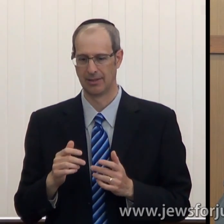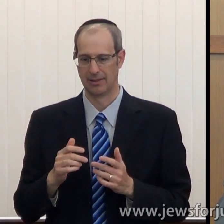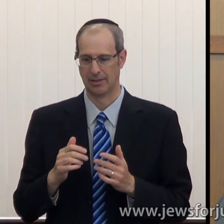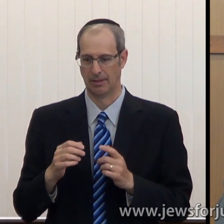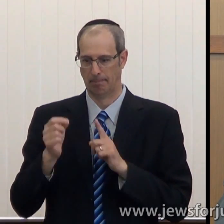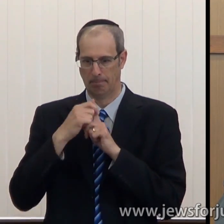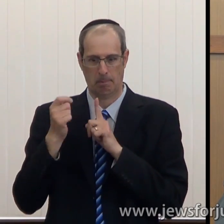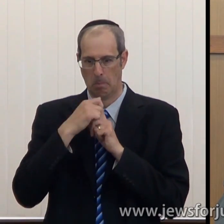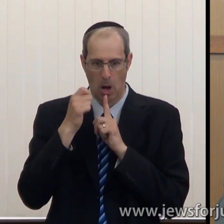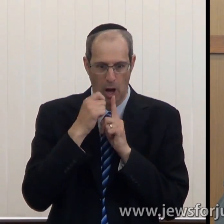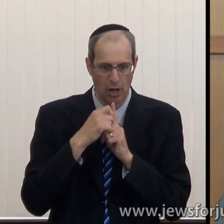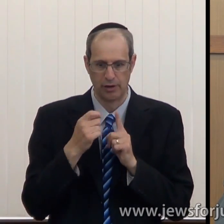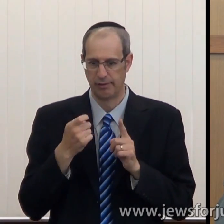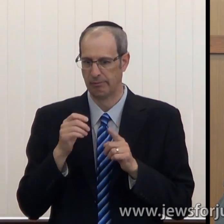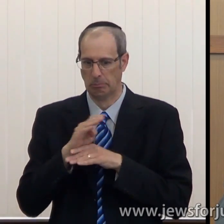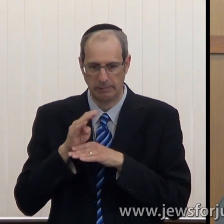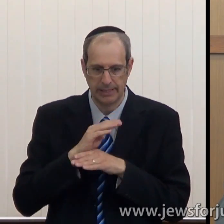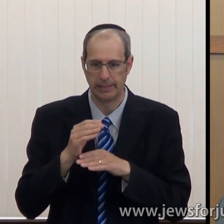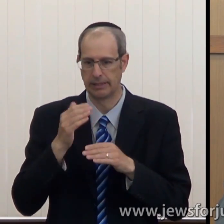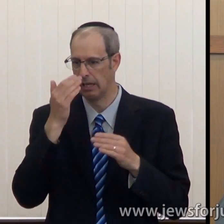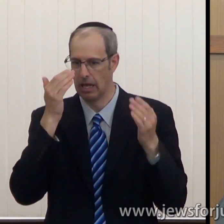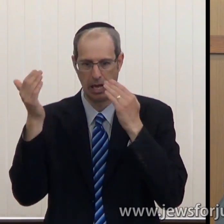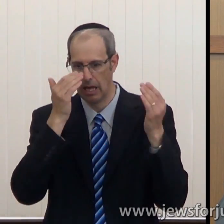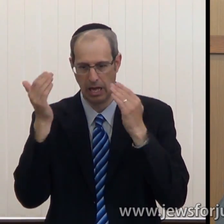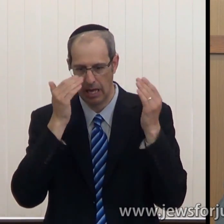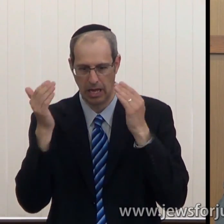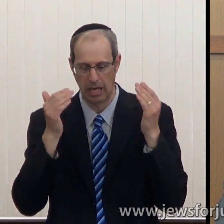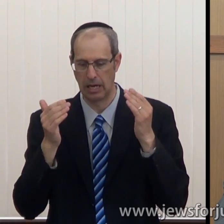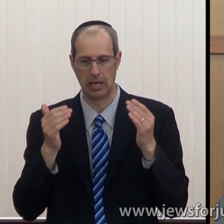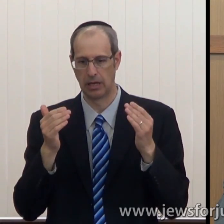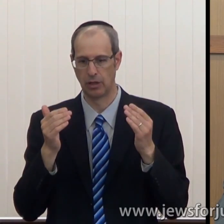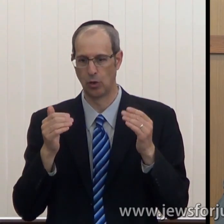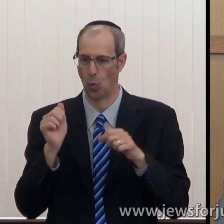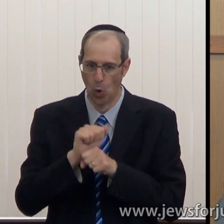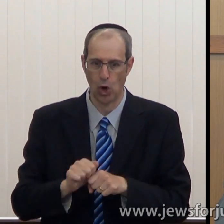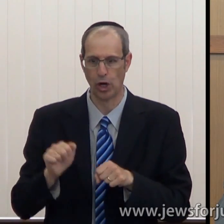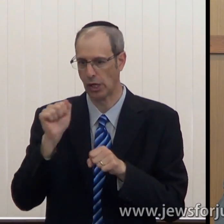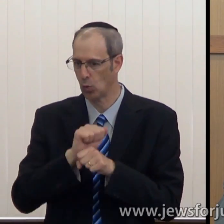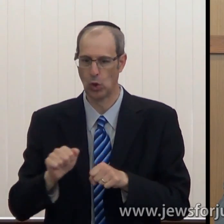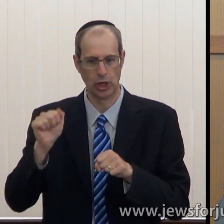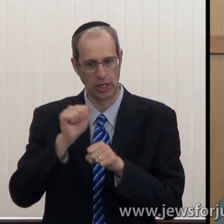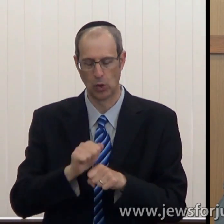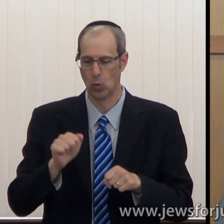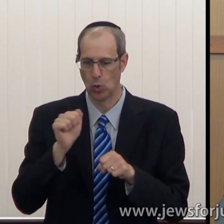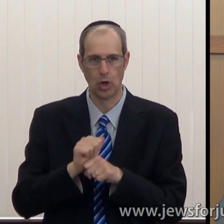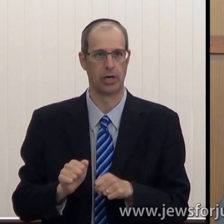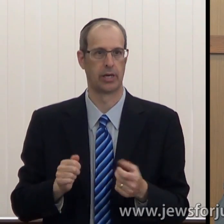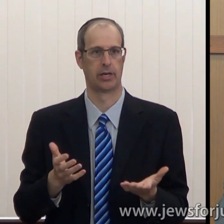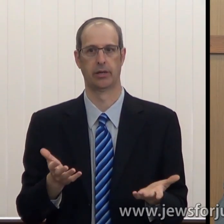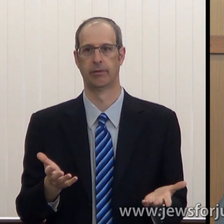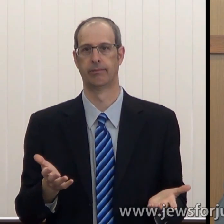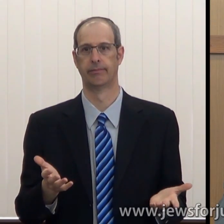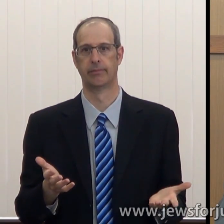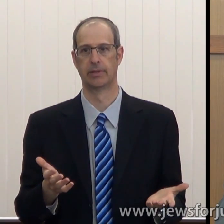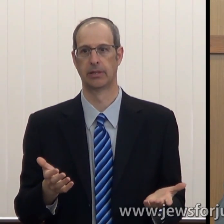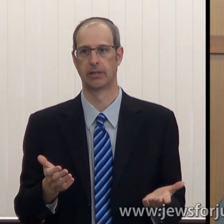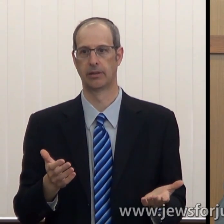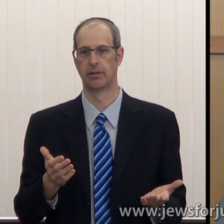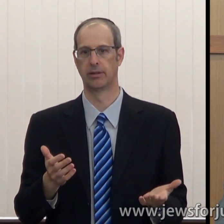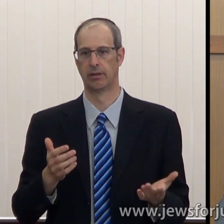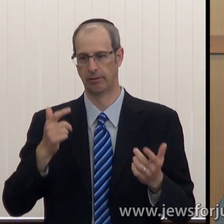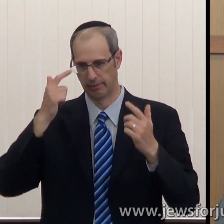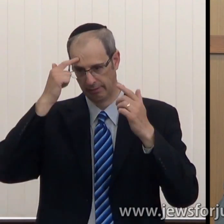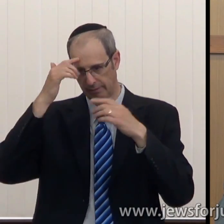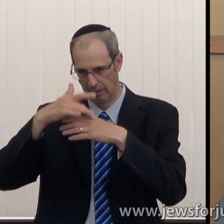business? They spend all of their time working and working and working. And then at the end of